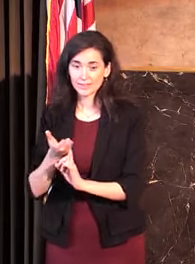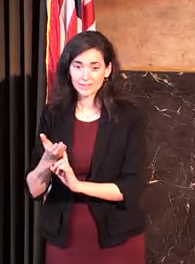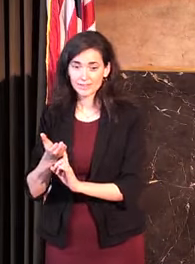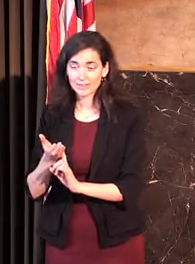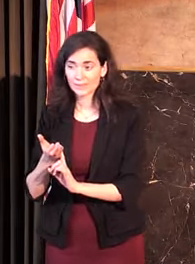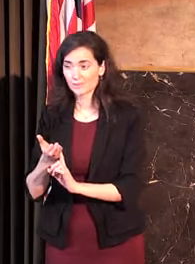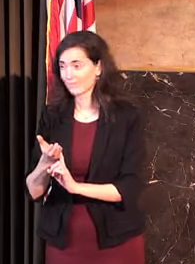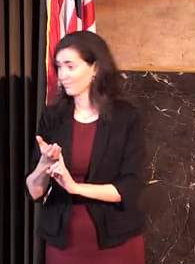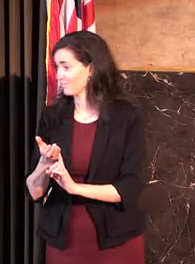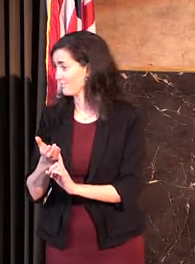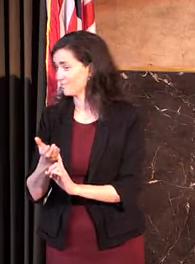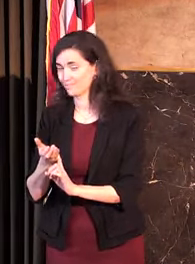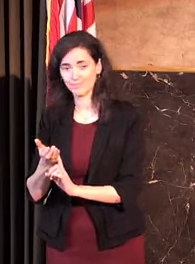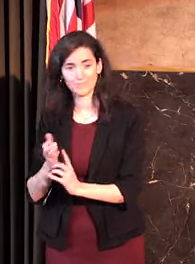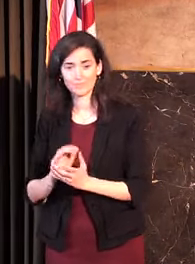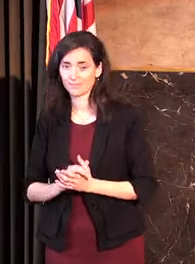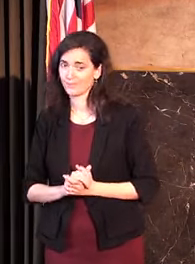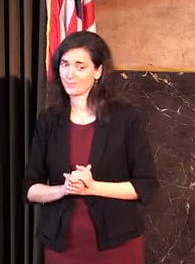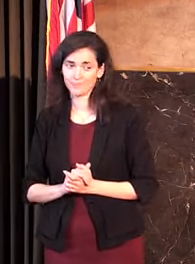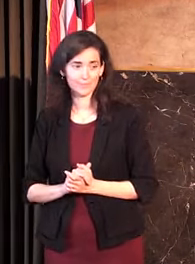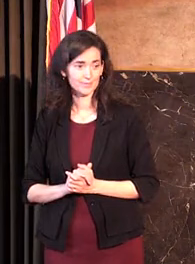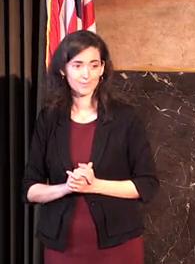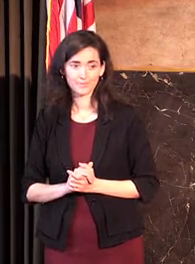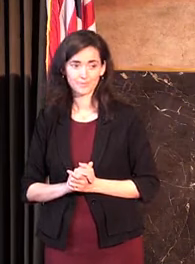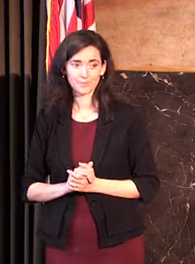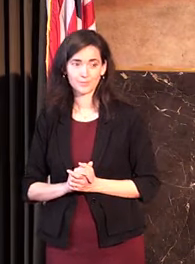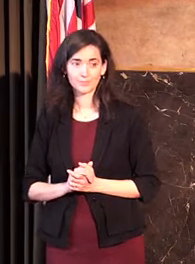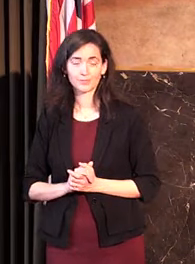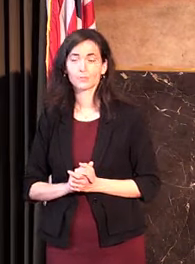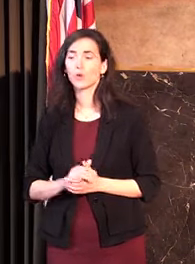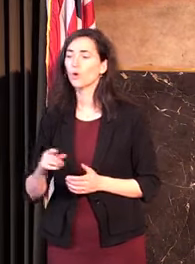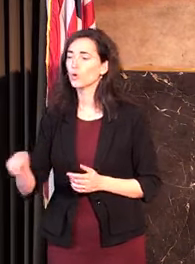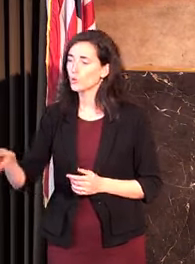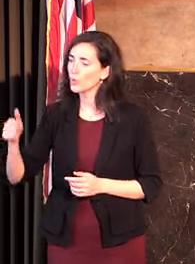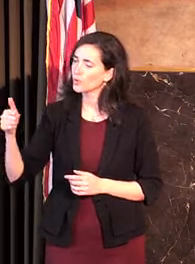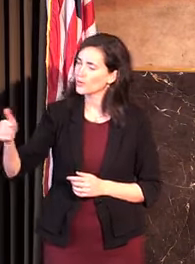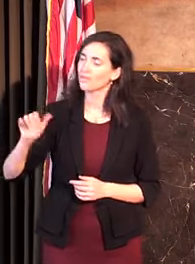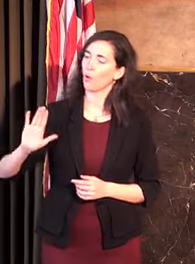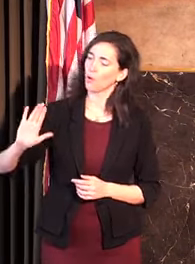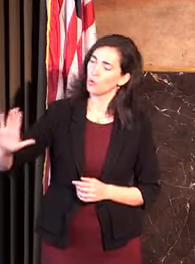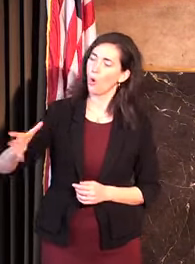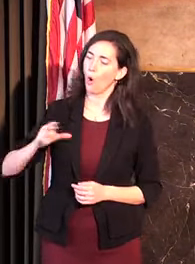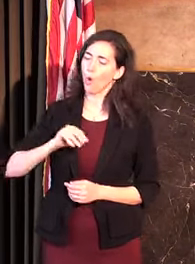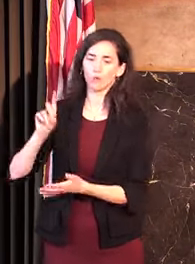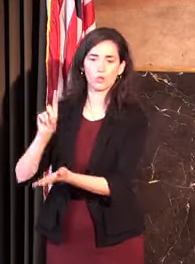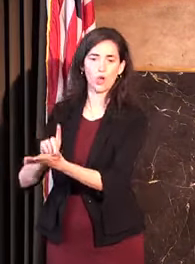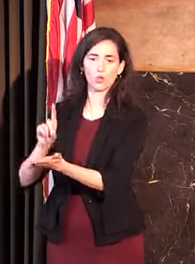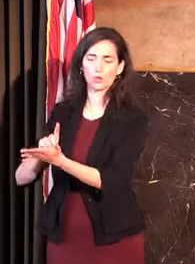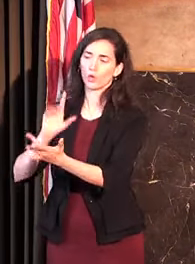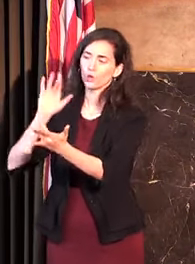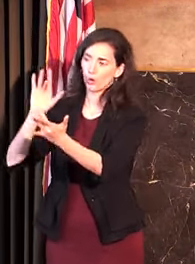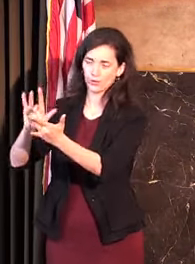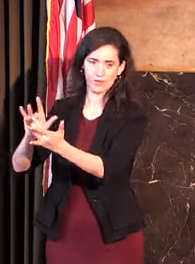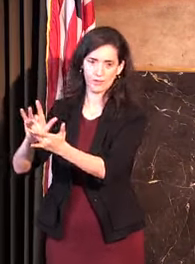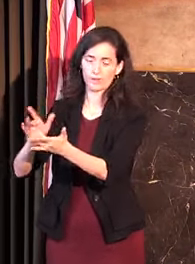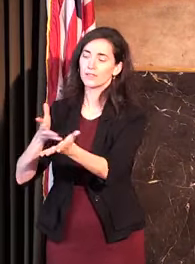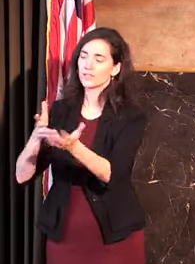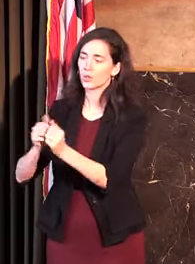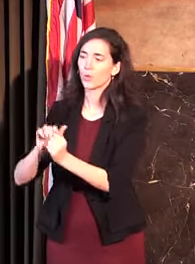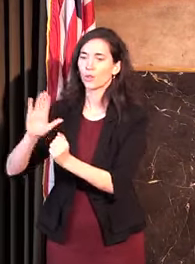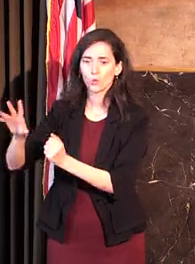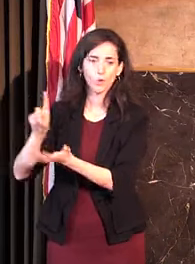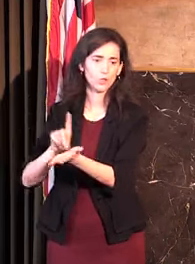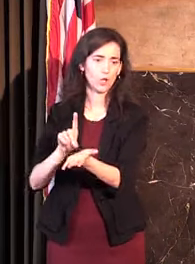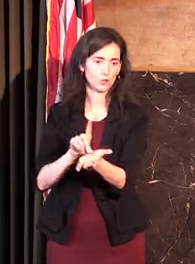to change their minds at this point. So reach out to your own doctor. Have this conversation with your